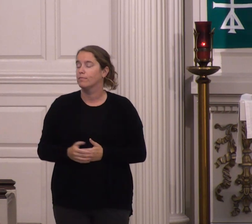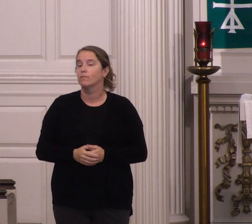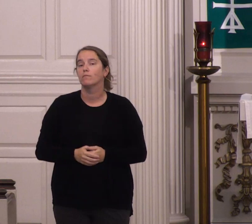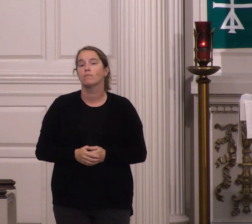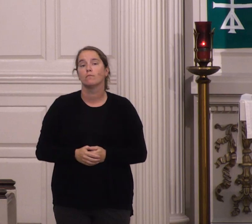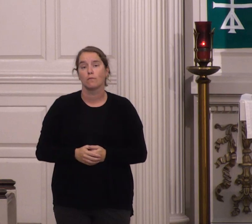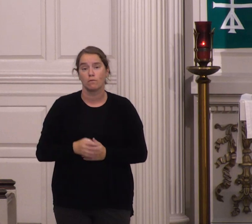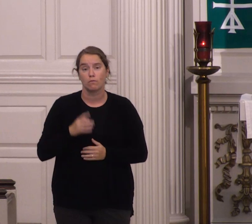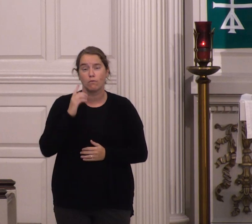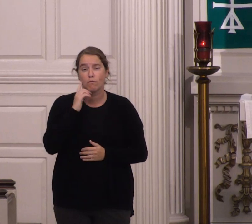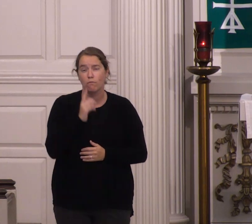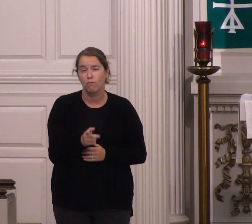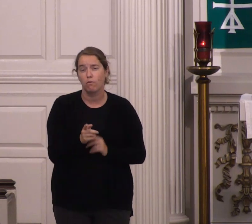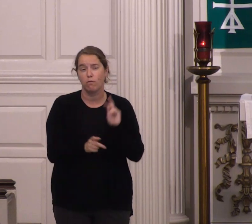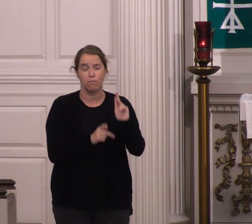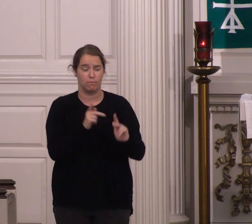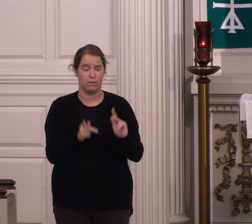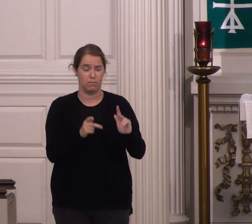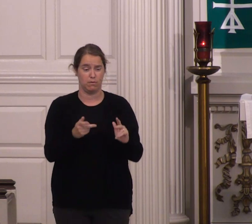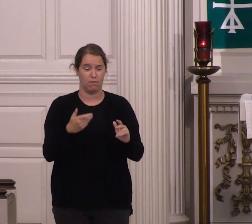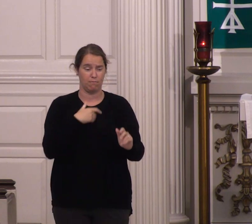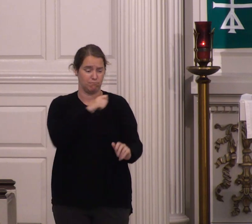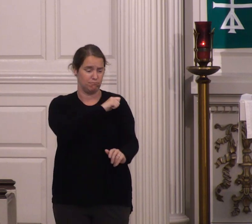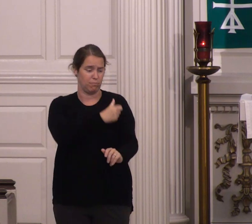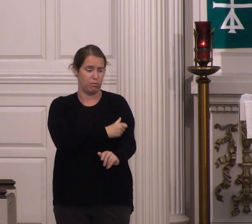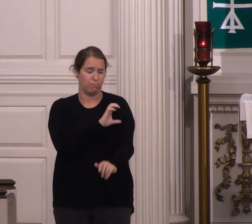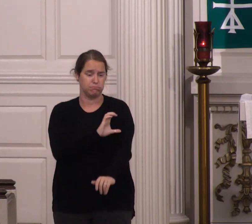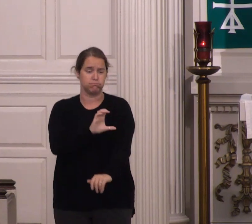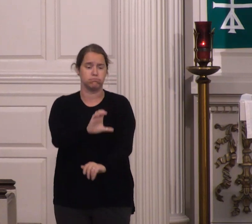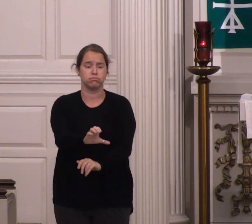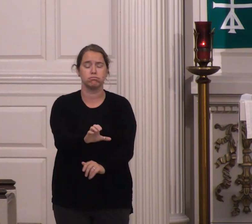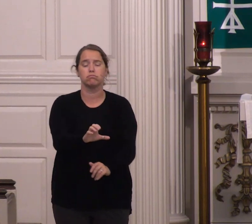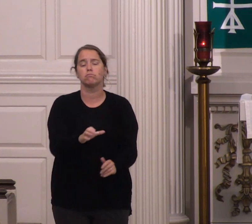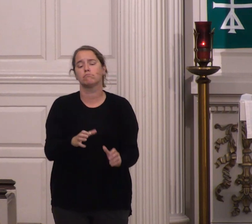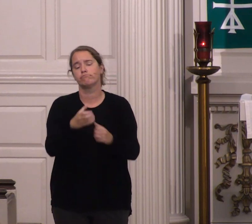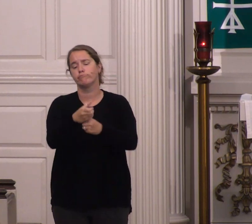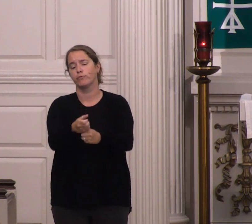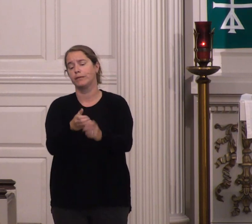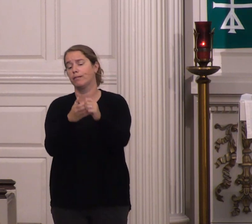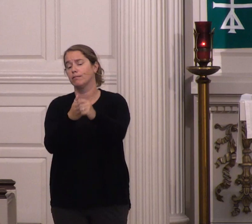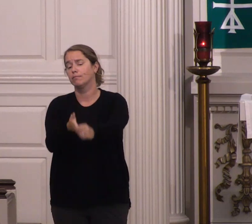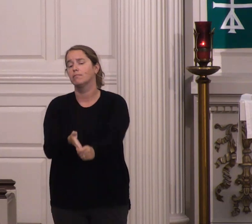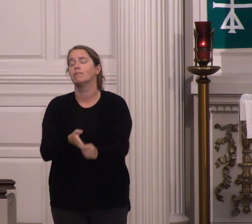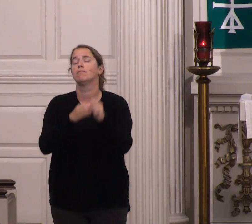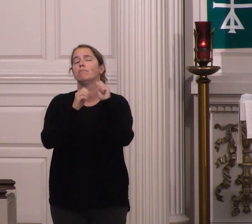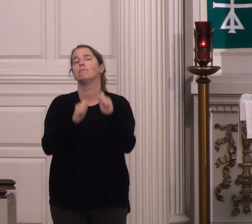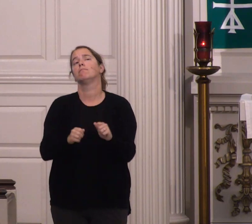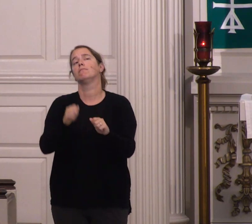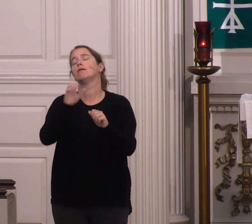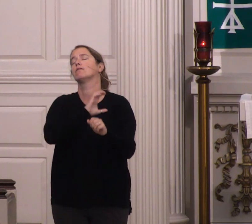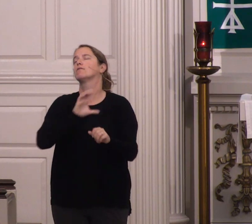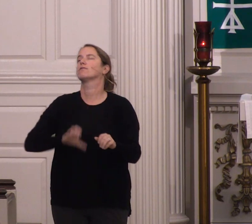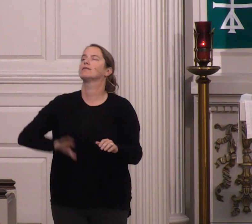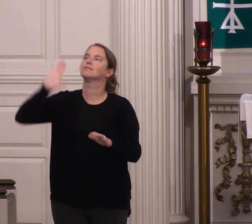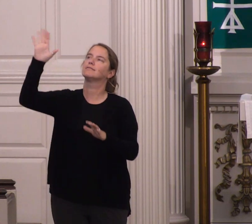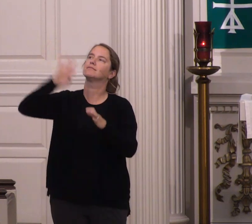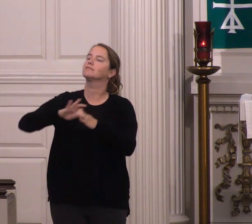For those entrusted with leadership, may the Spirit of Christ inspire them in governing with